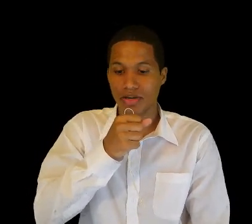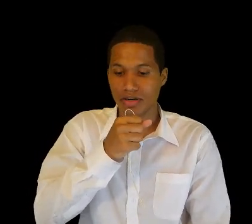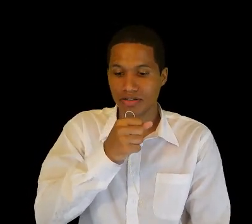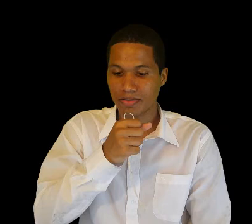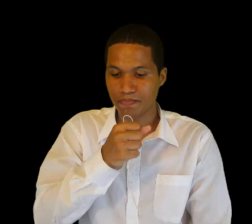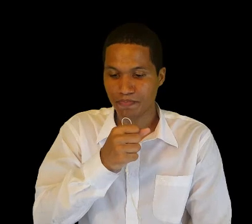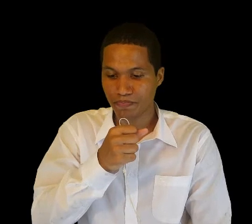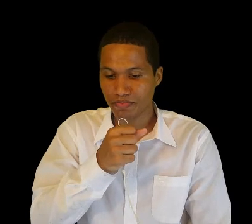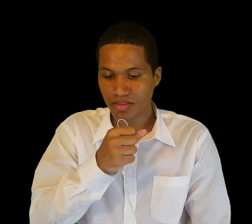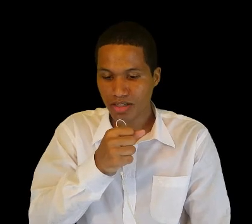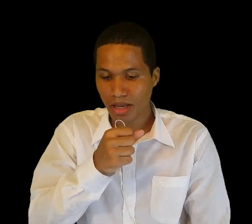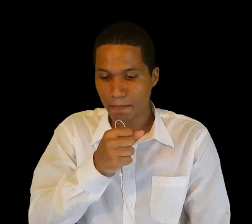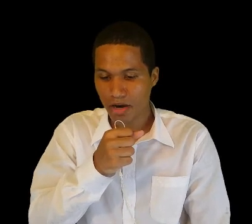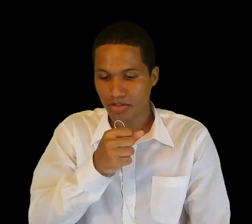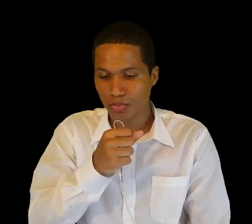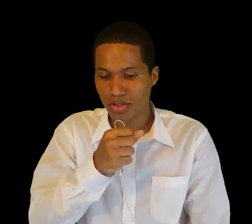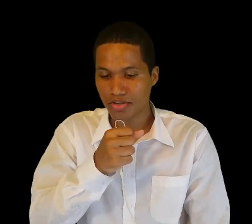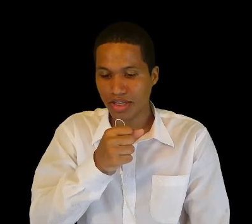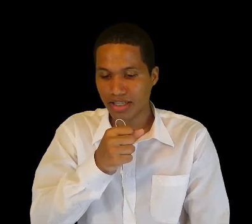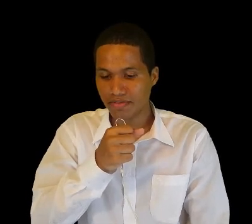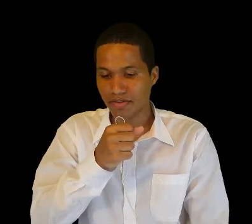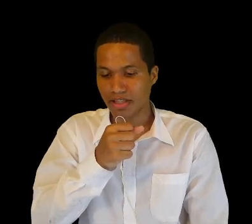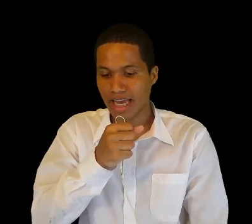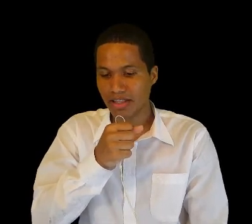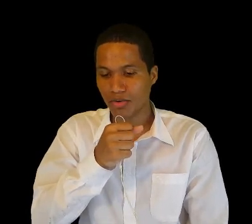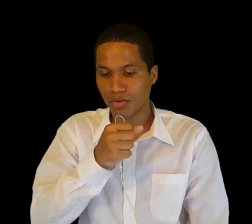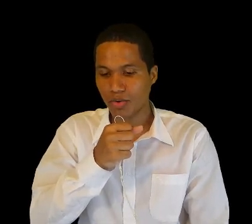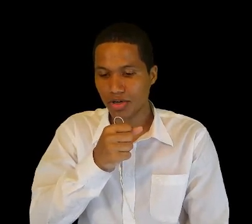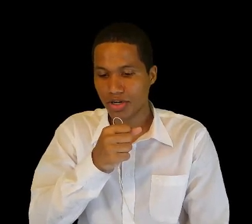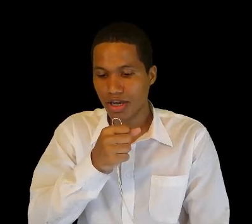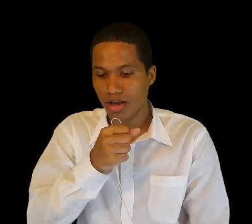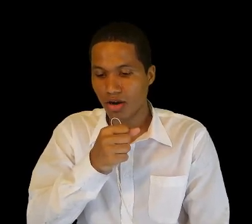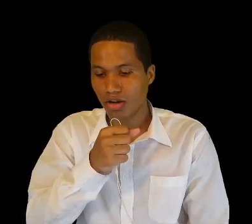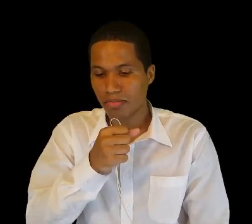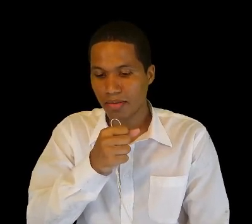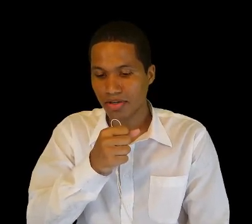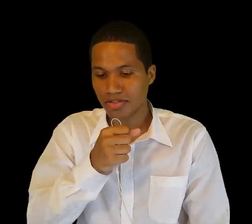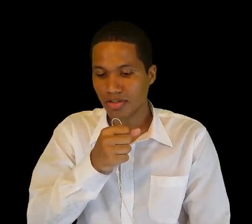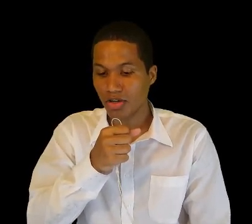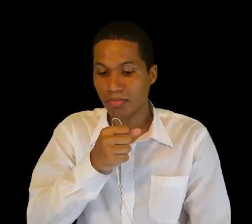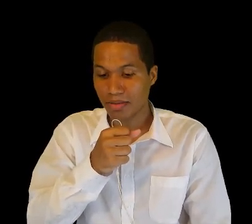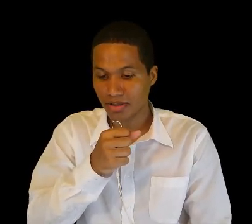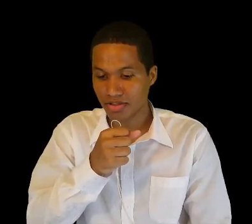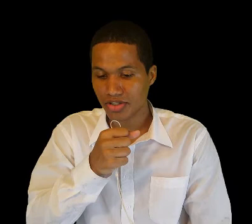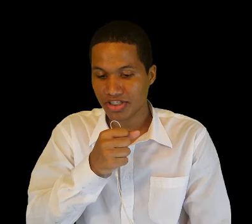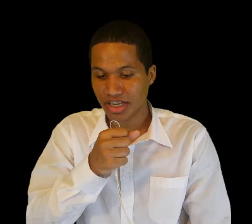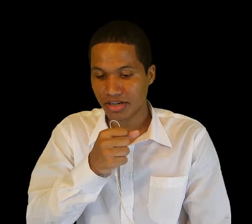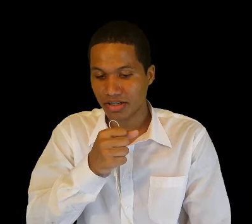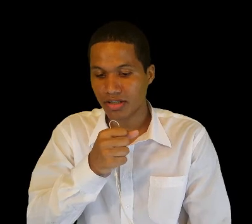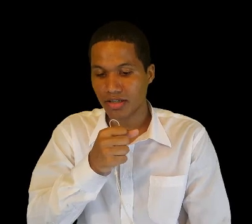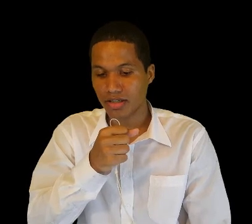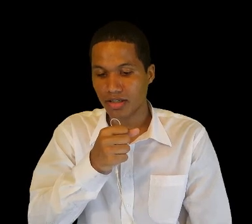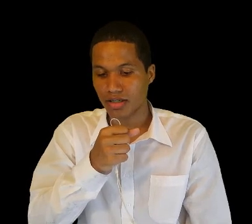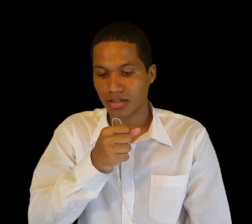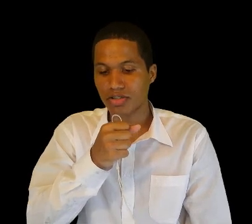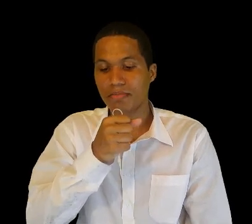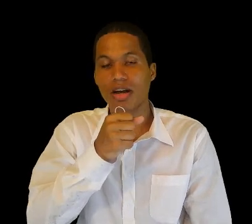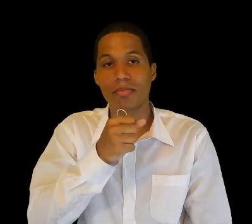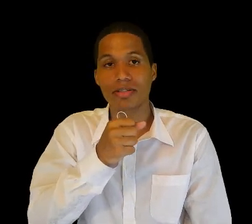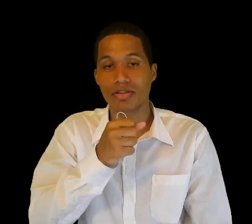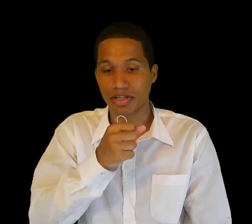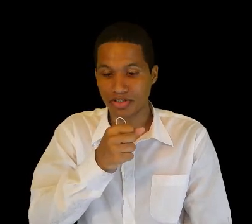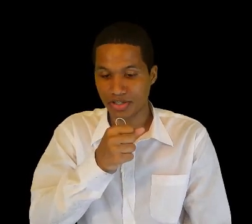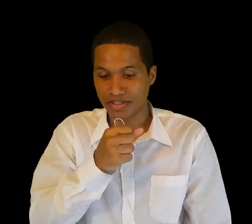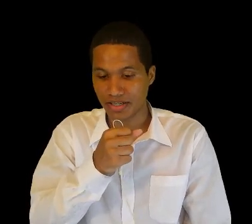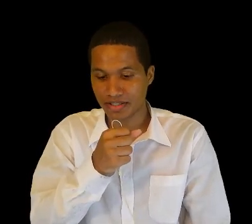150 tons. But whether they live on land or water, all mammals share some